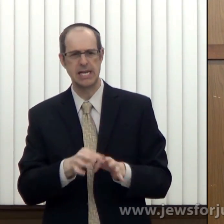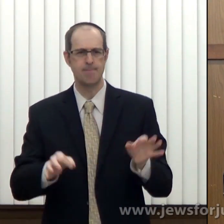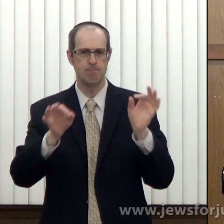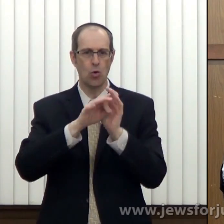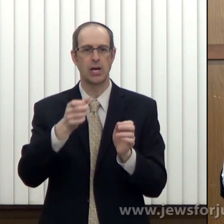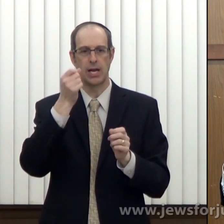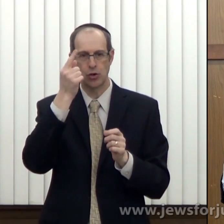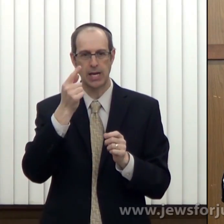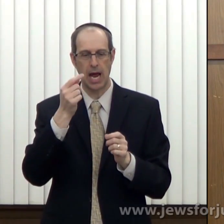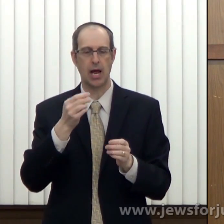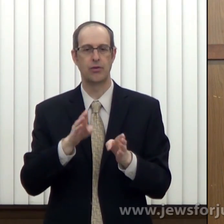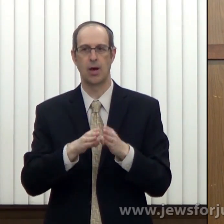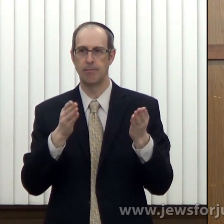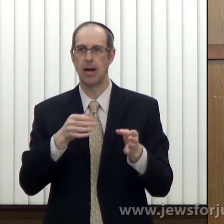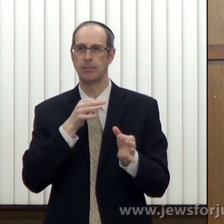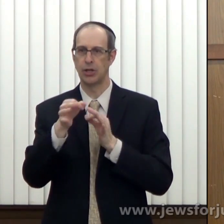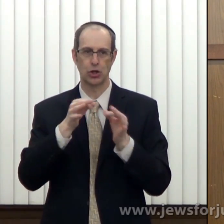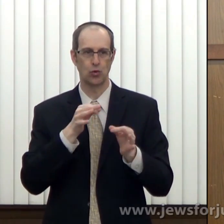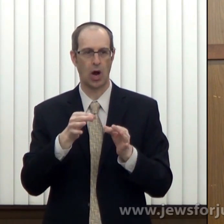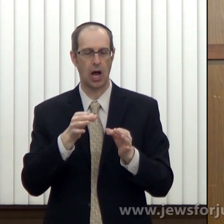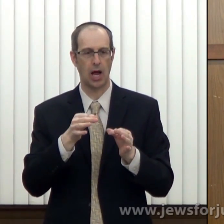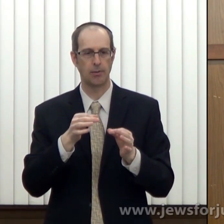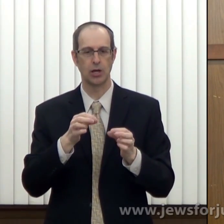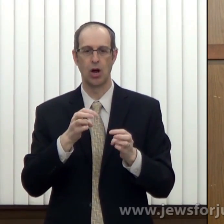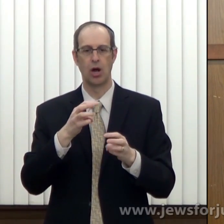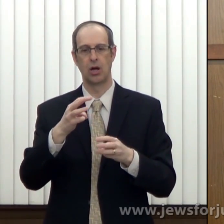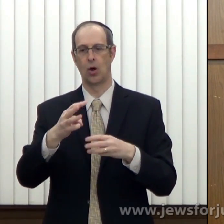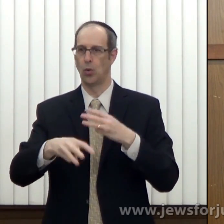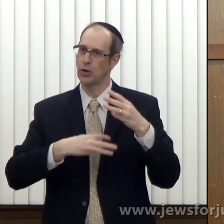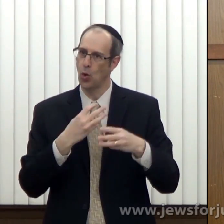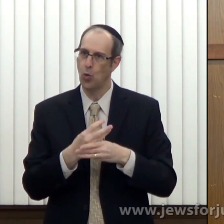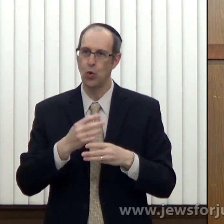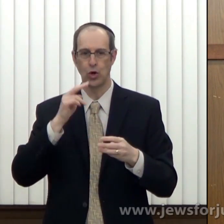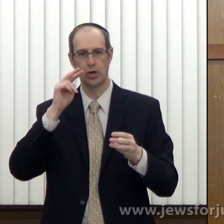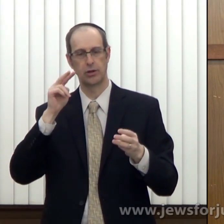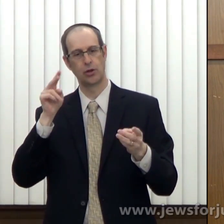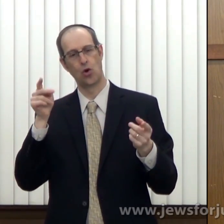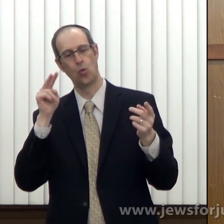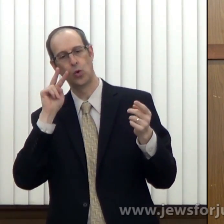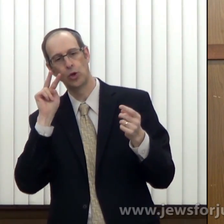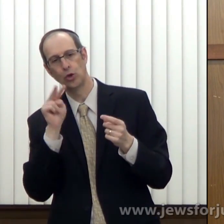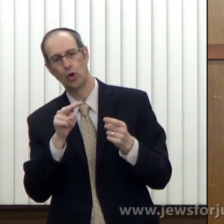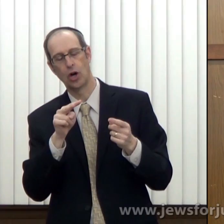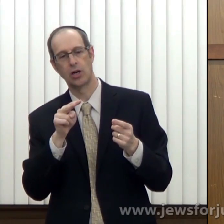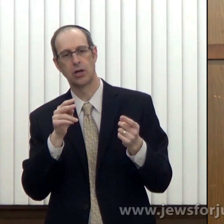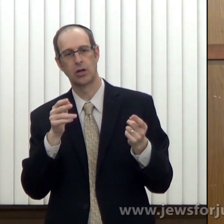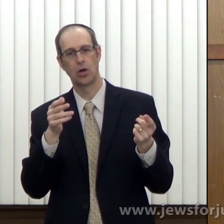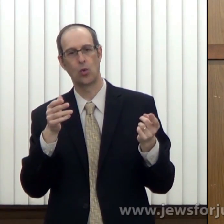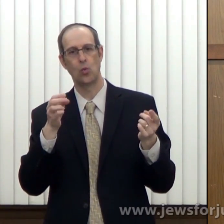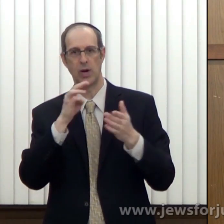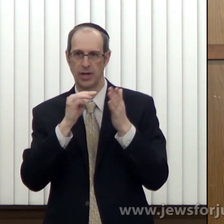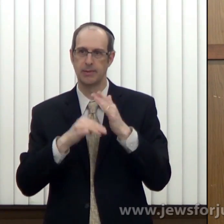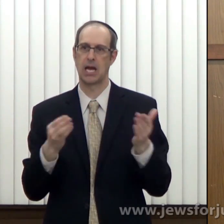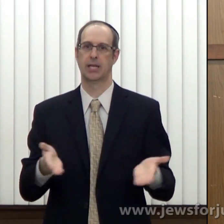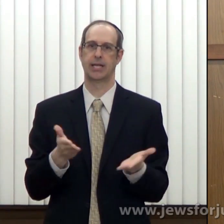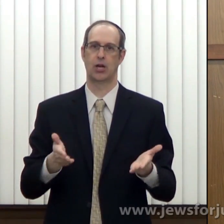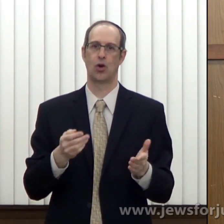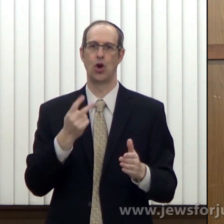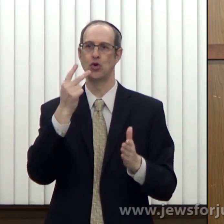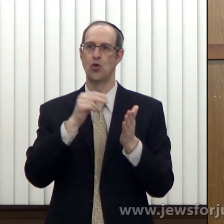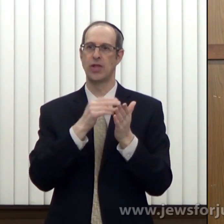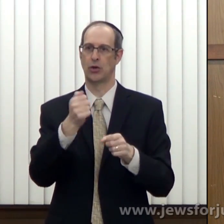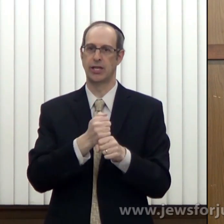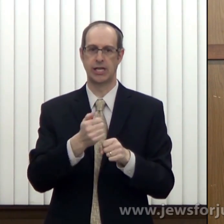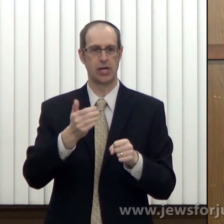the Bible describes what the world will look like when the Messiah is here. 2,000 years ago,